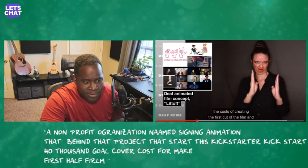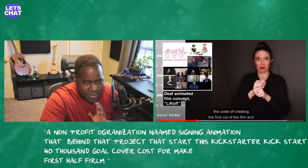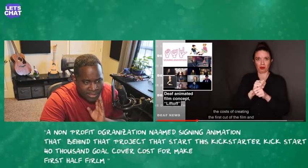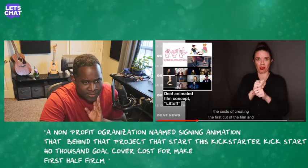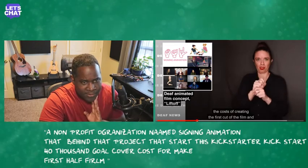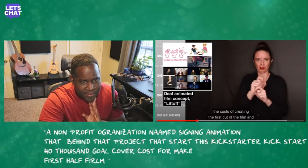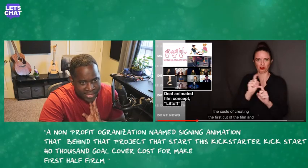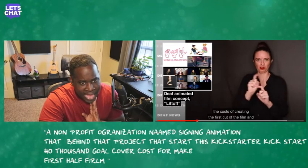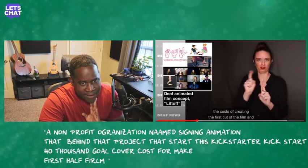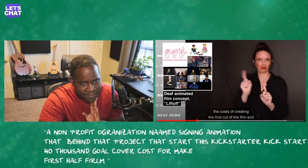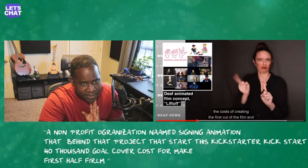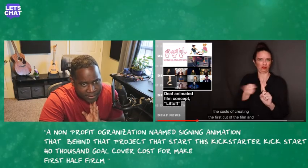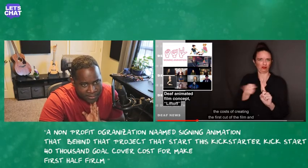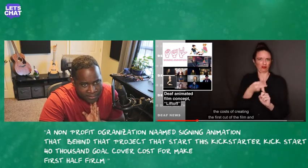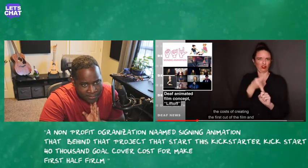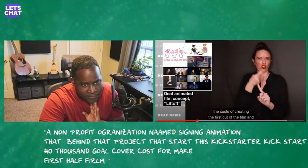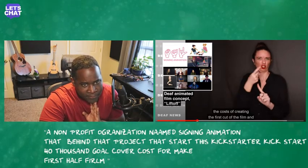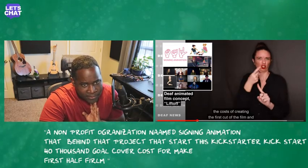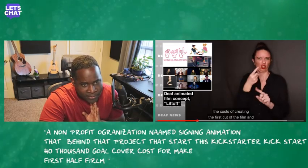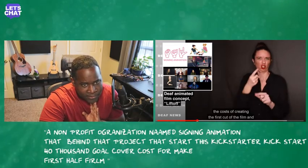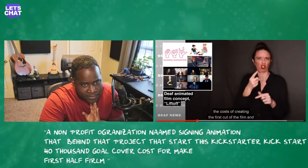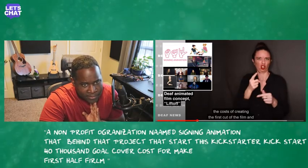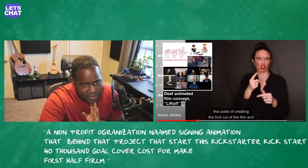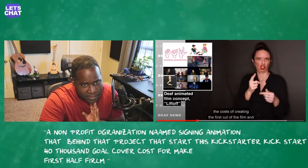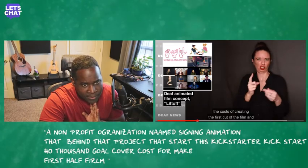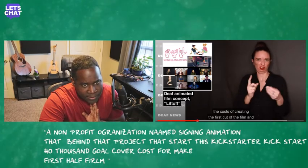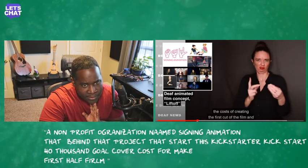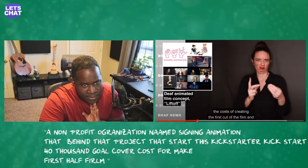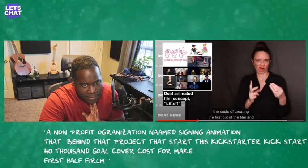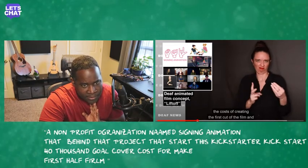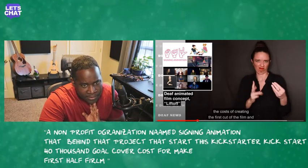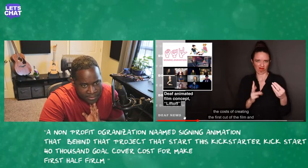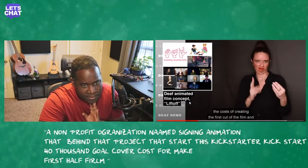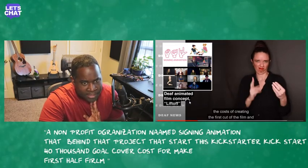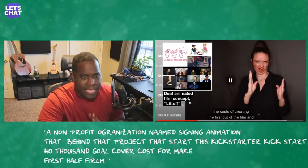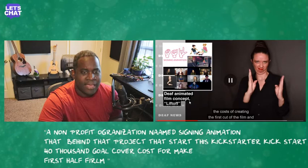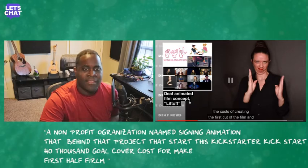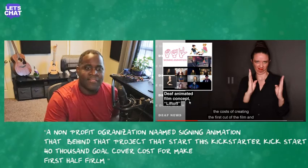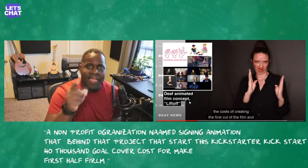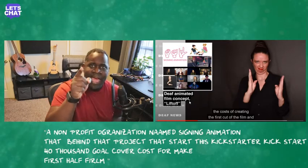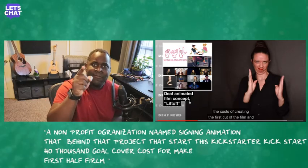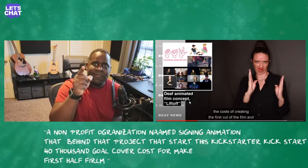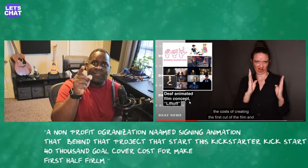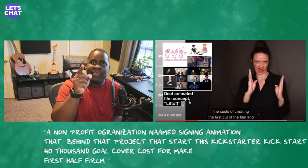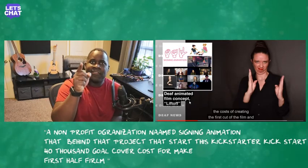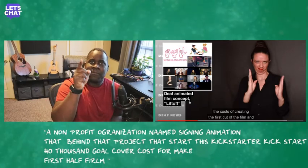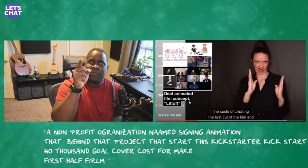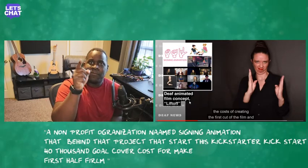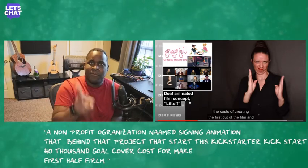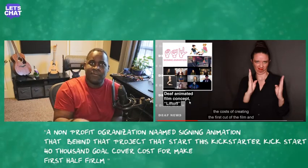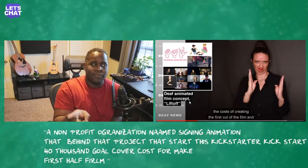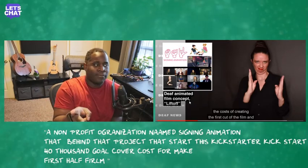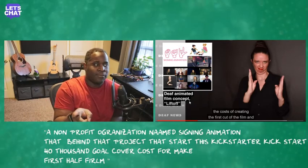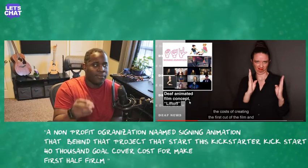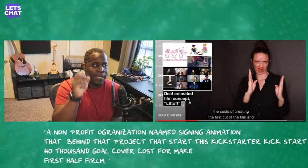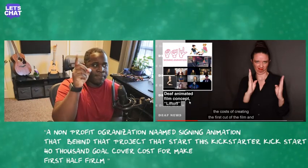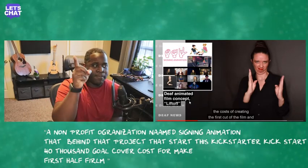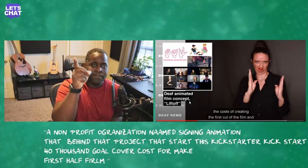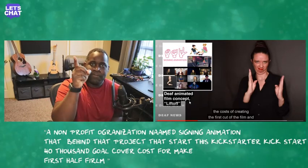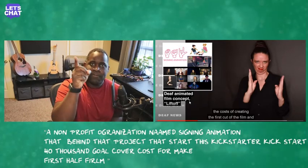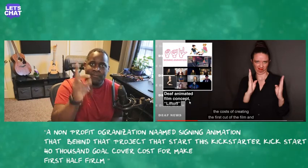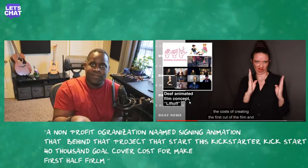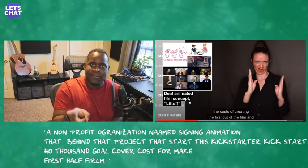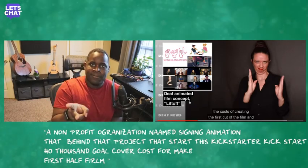Oh, it looked like she was saying half there. First. Yeah, because half is this.